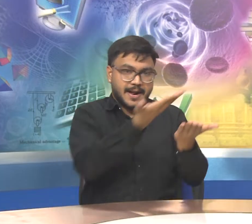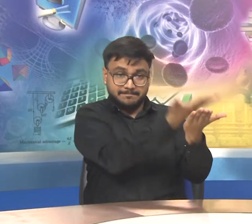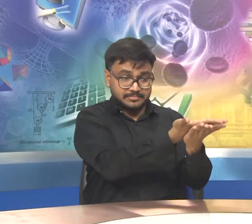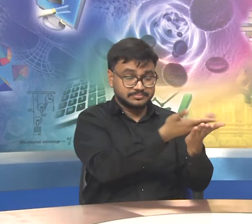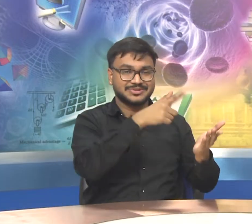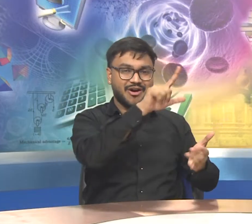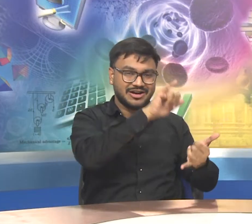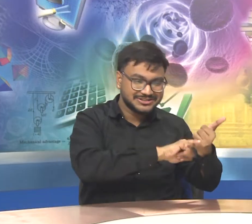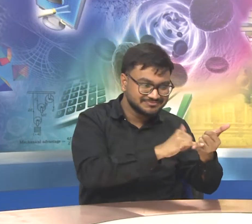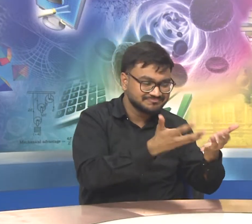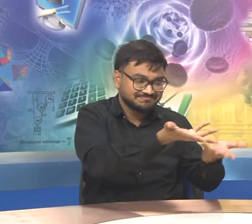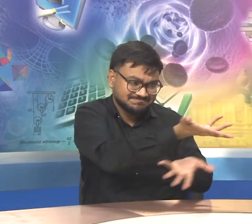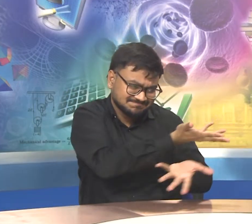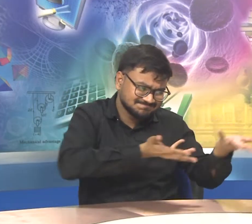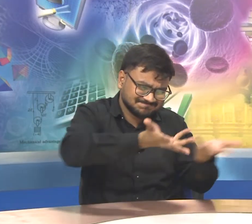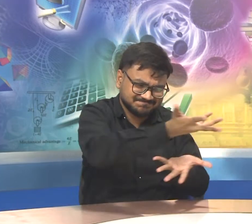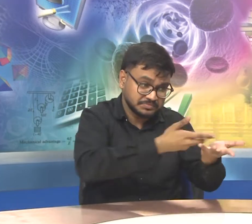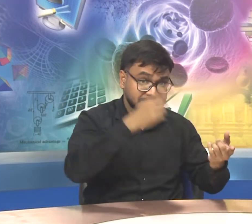the House.